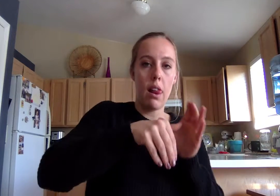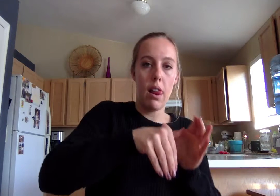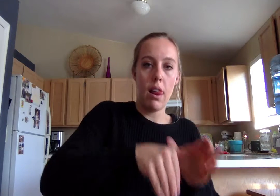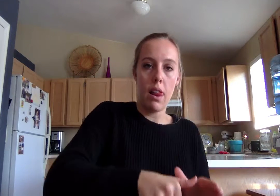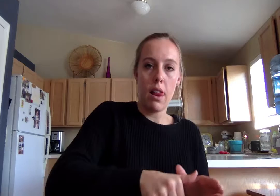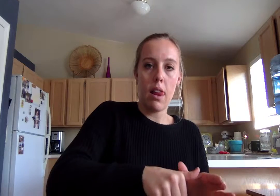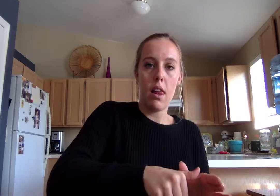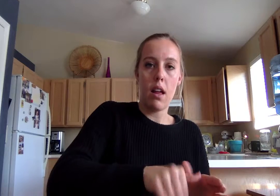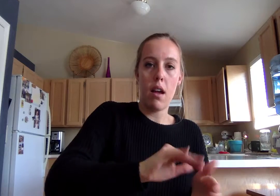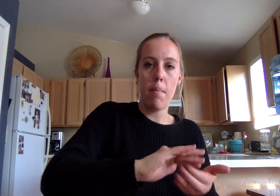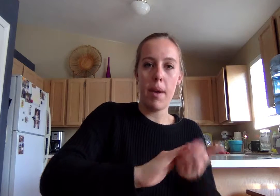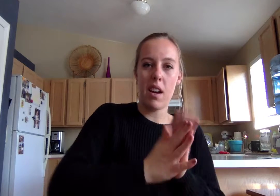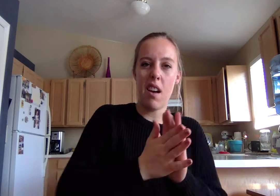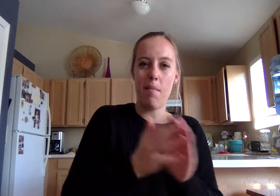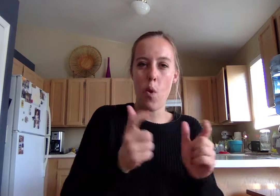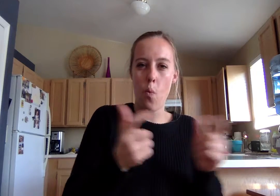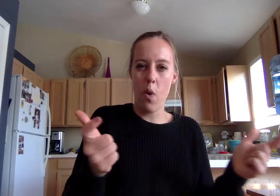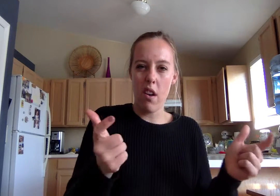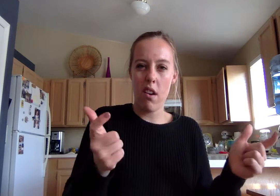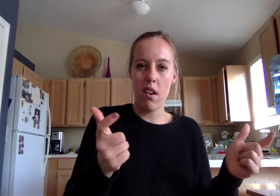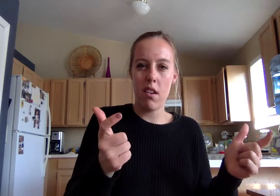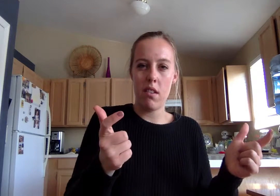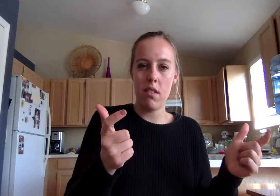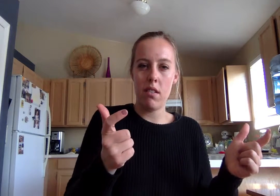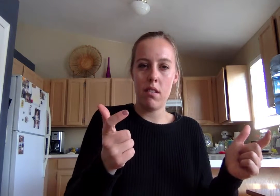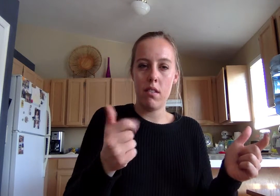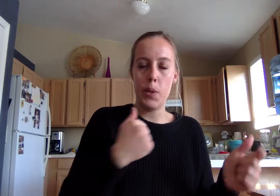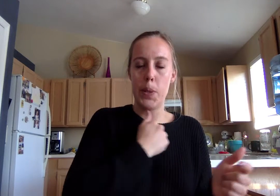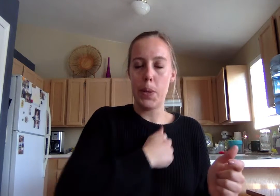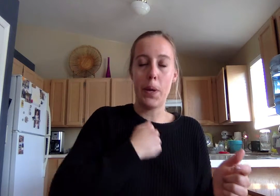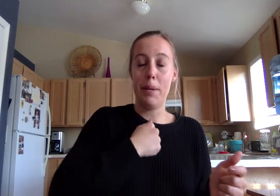Oops. My sunglasses fell down on my face.